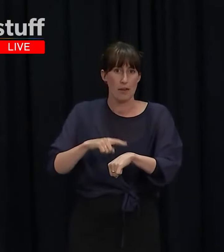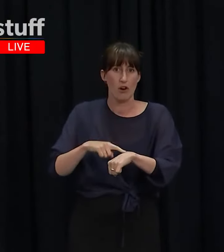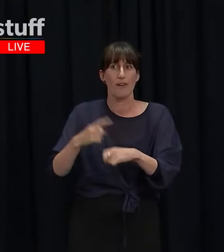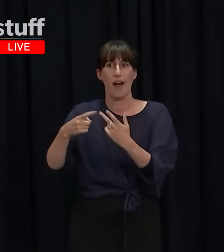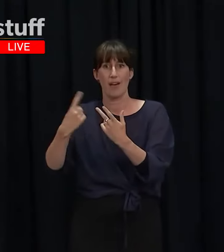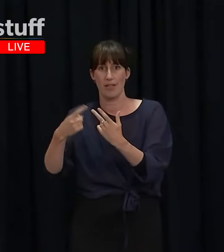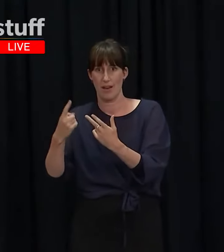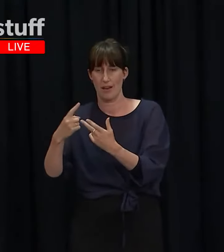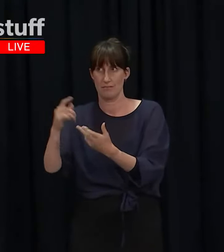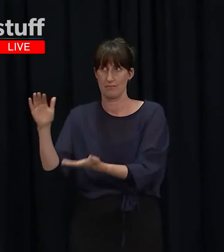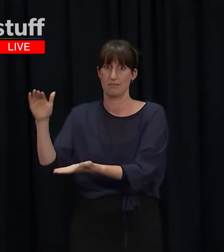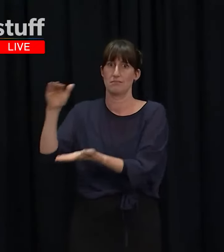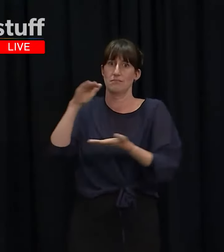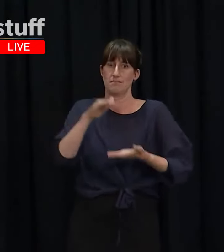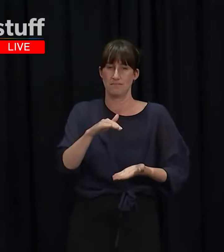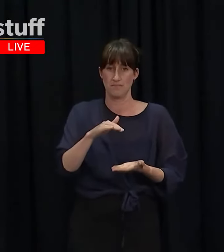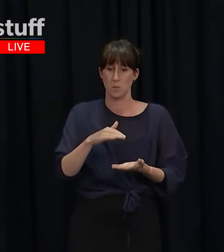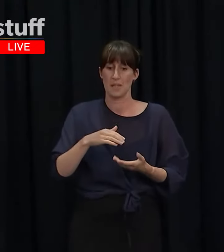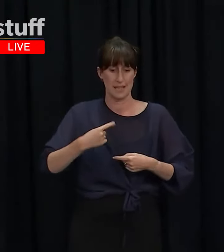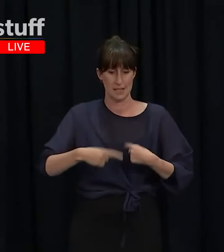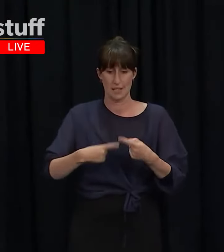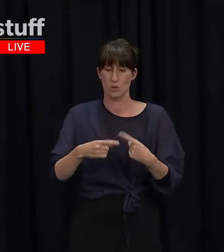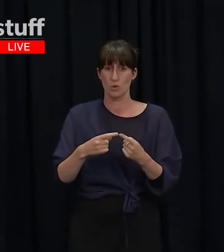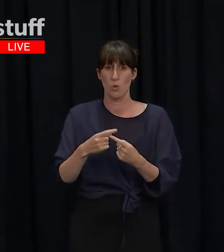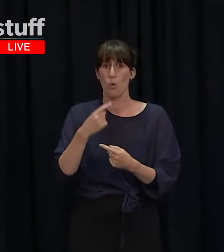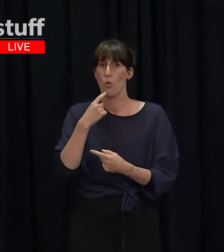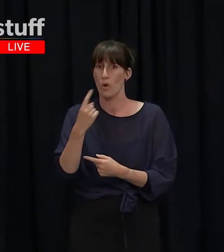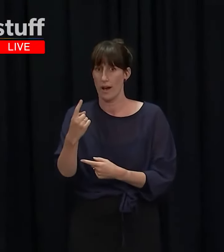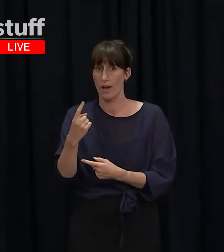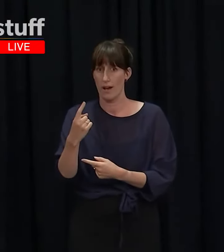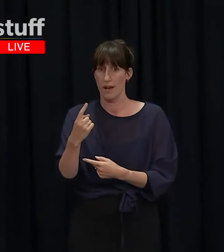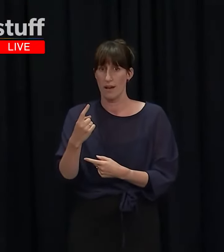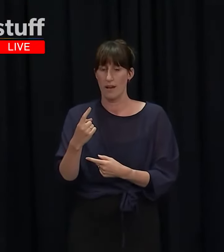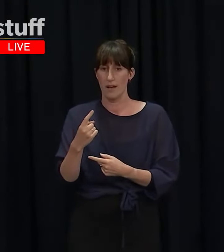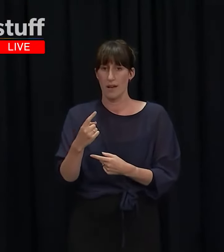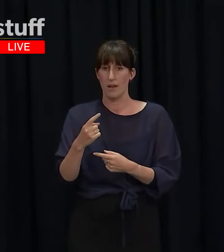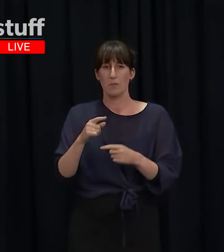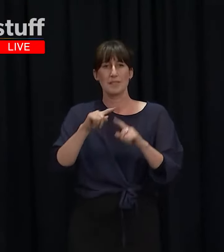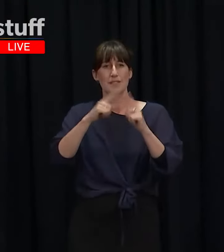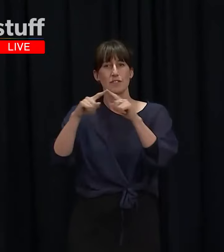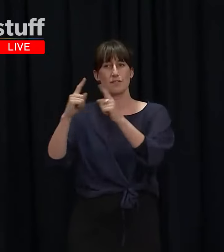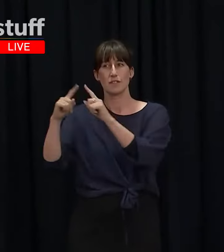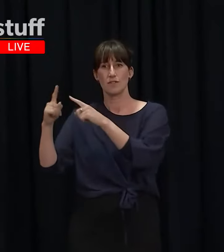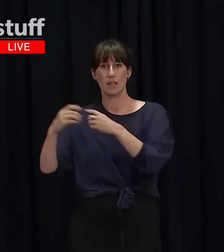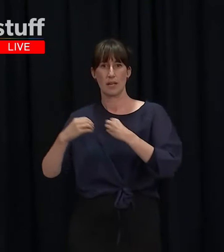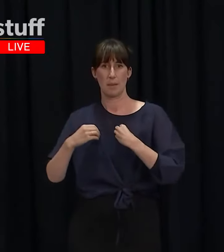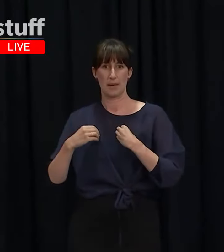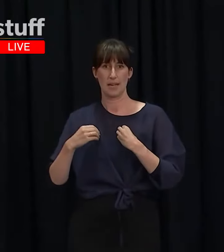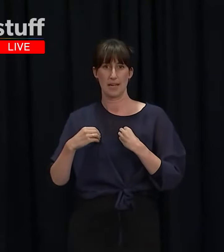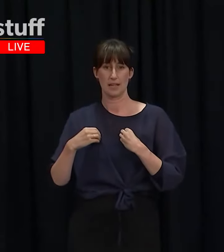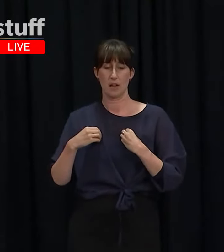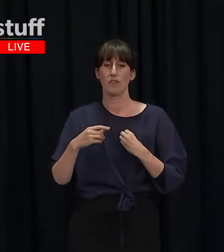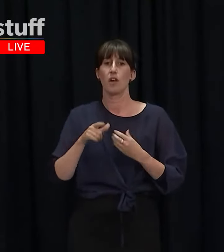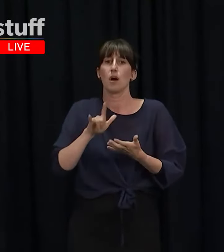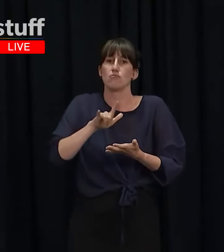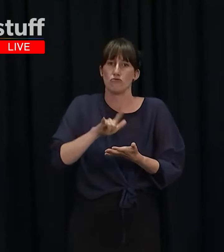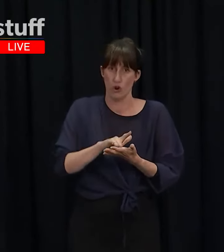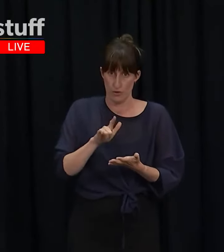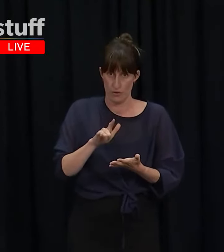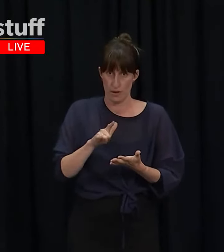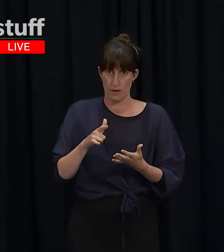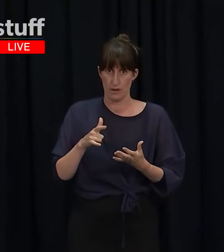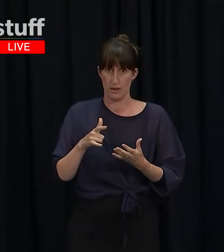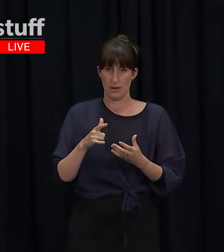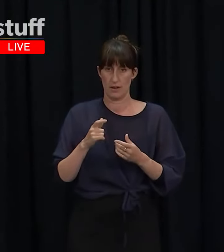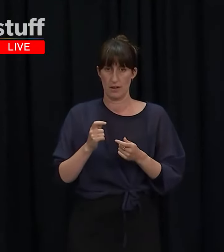been ordering, and we continue to order from that increasing range of suppliers of those newly approved tests. Would you be using them more now